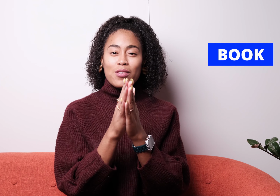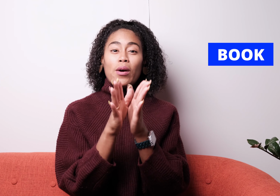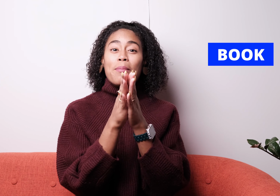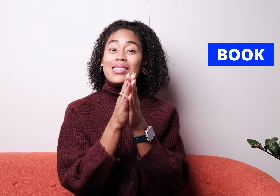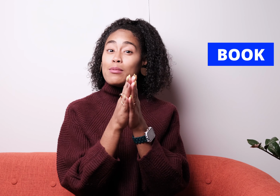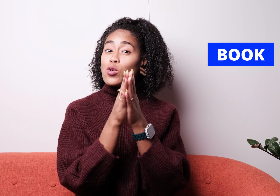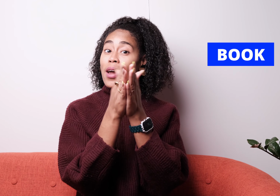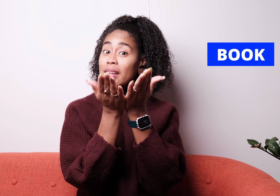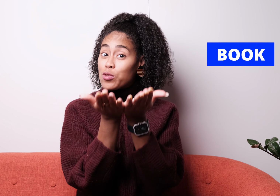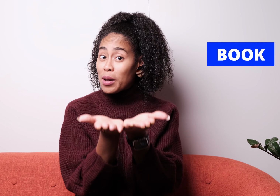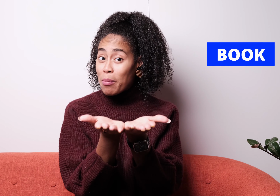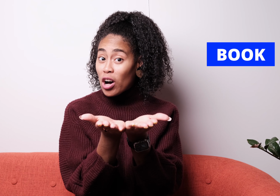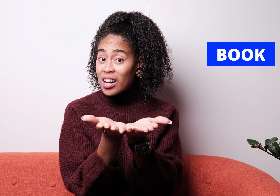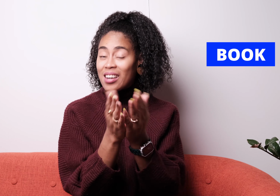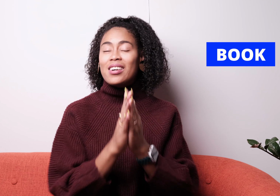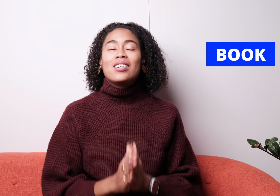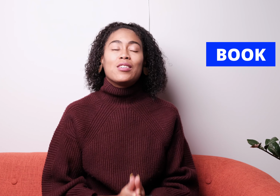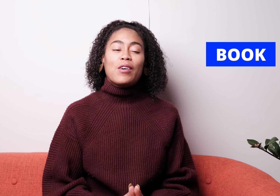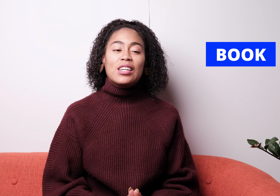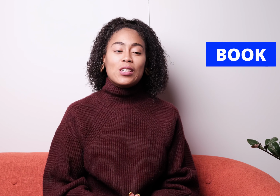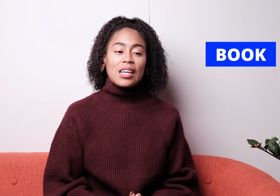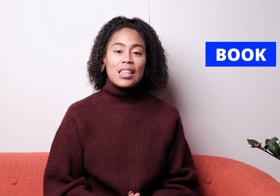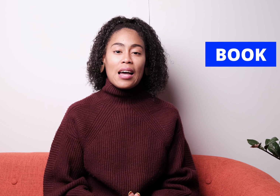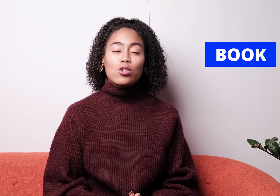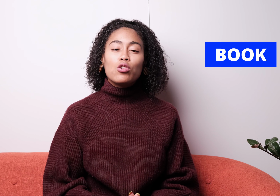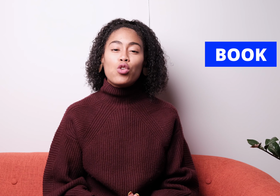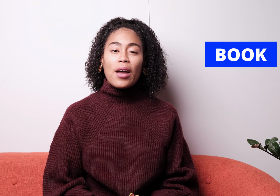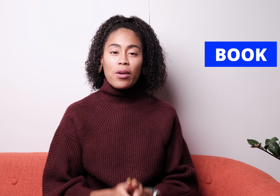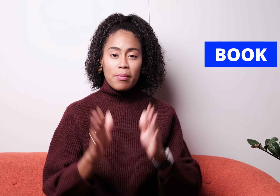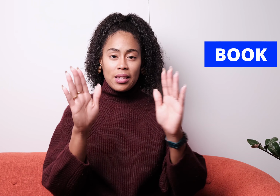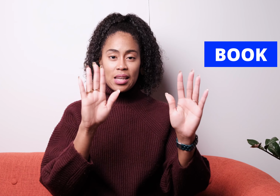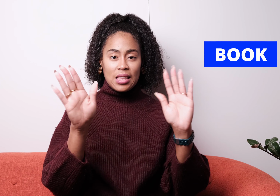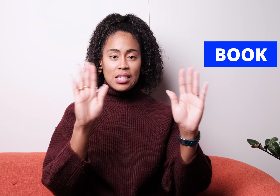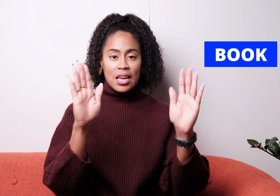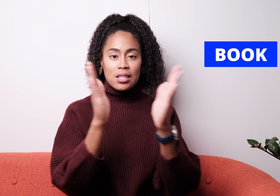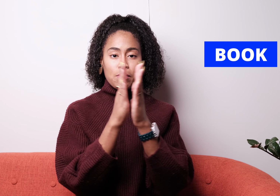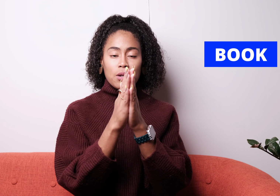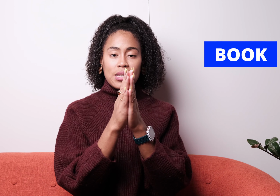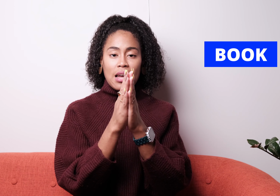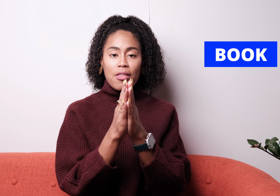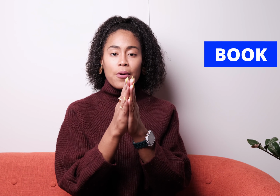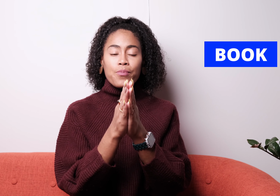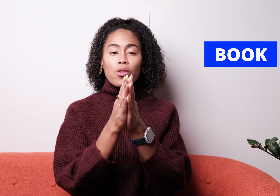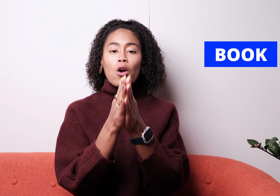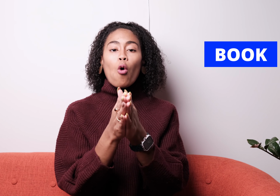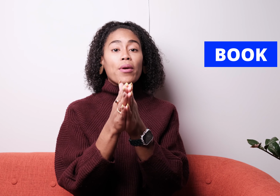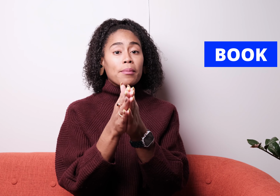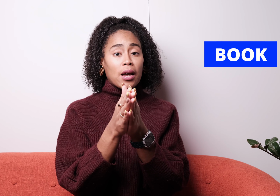want a bedtime story? Let's read a book. Right? Just like that. So you try it with me. Take these hands, put them together, open them like a